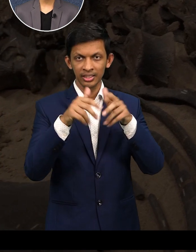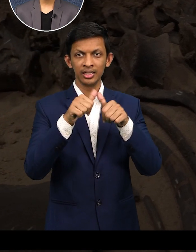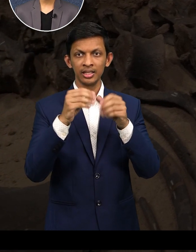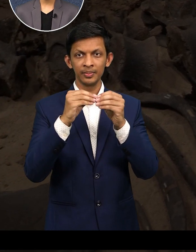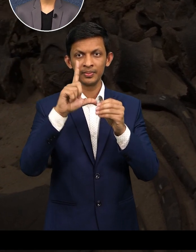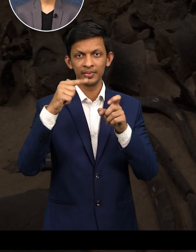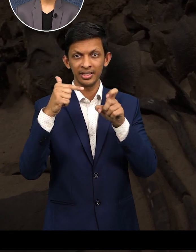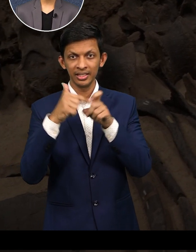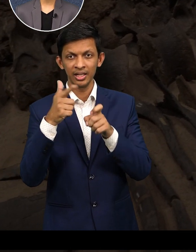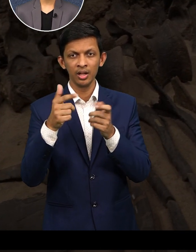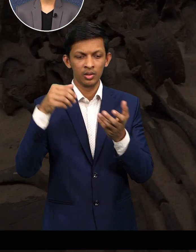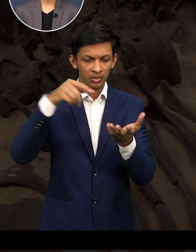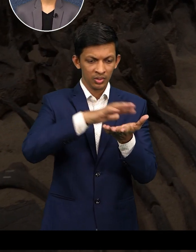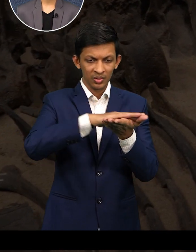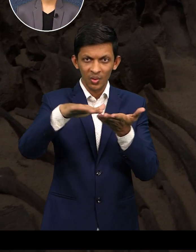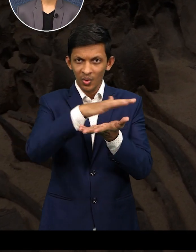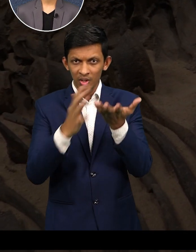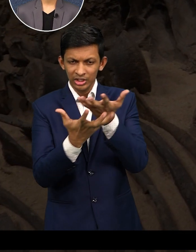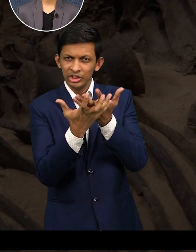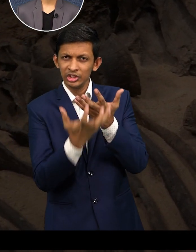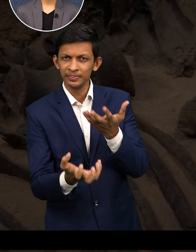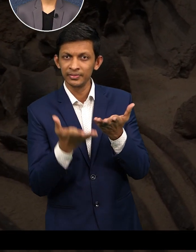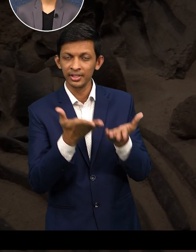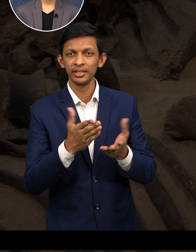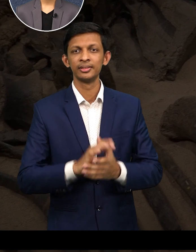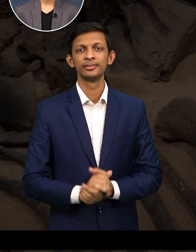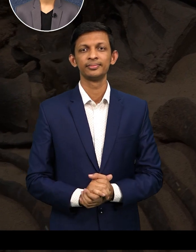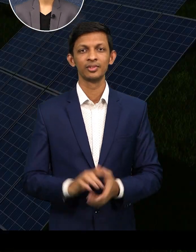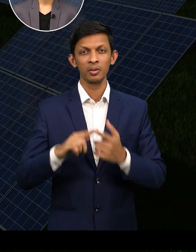non-renewable sources of energy.